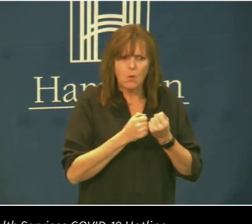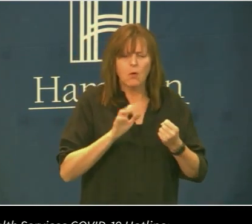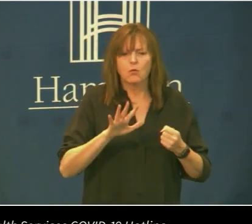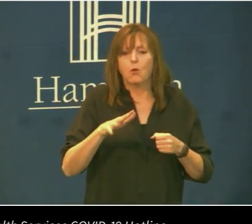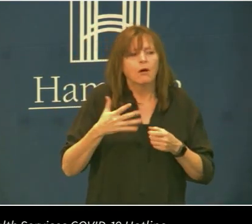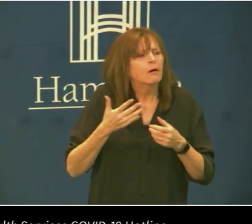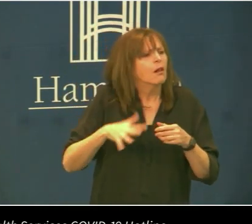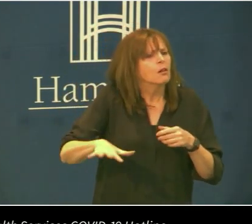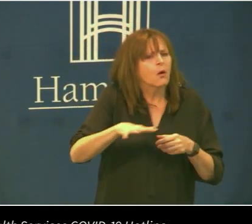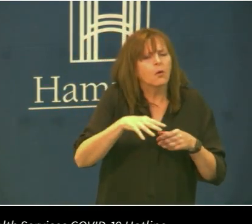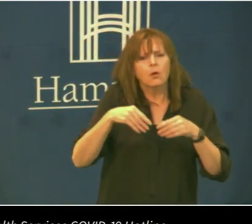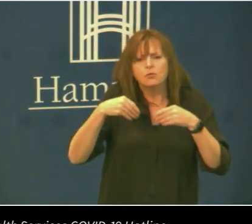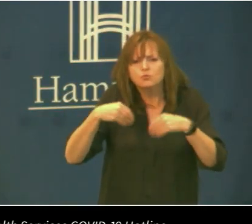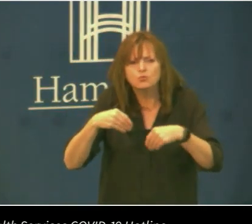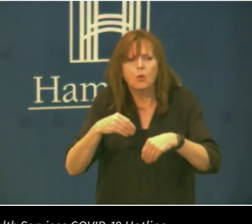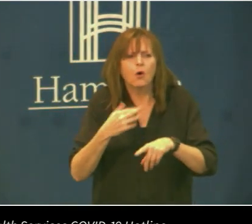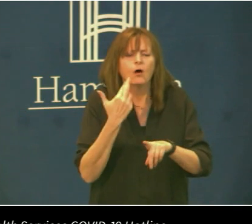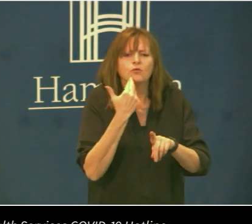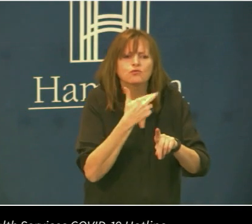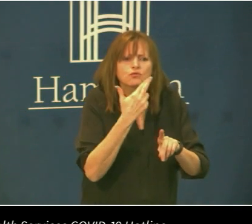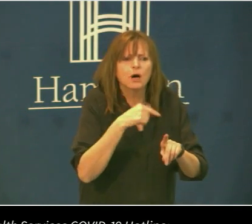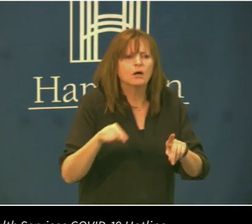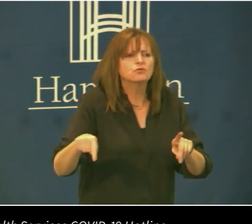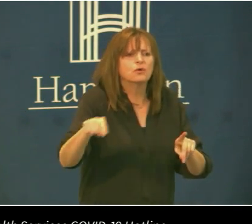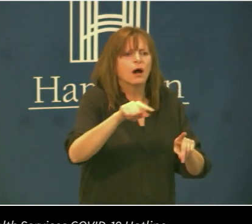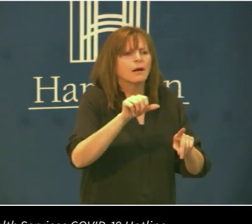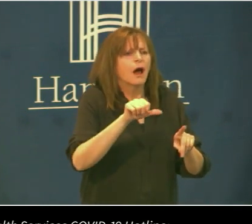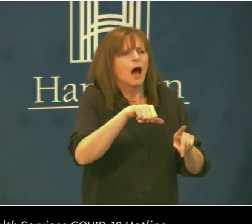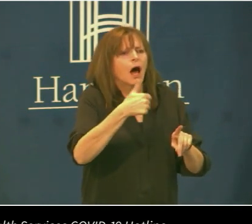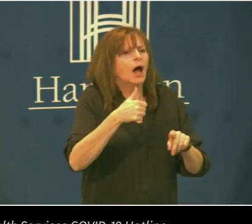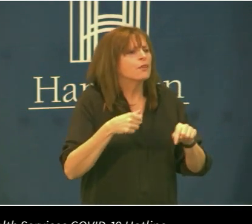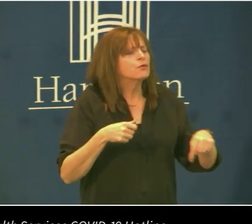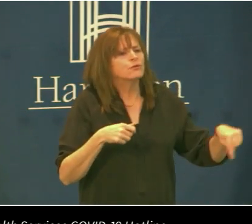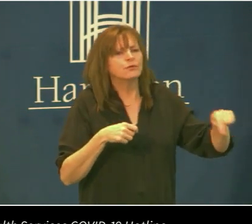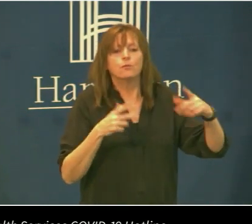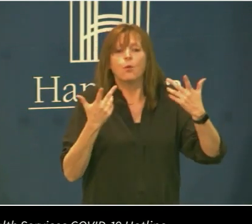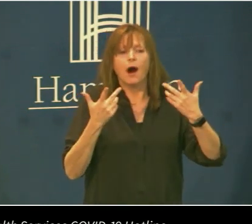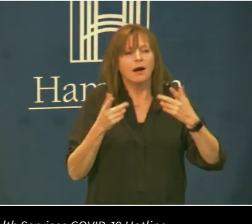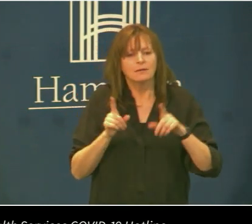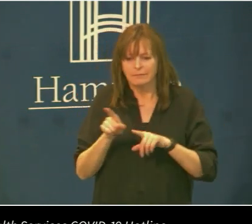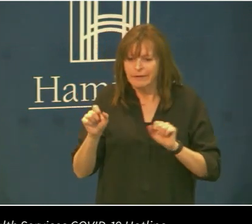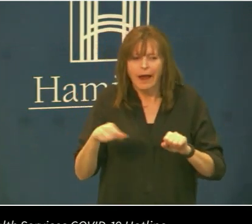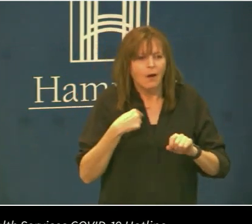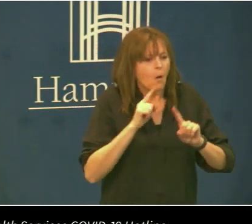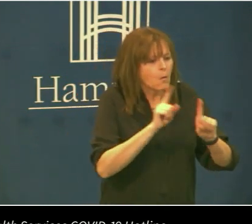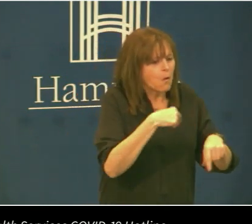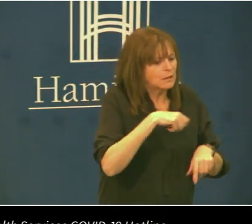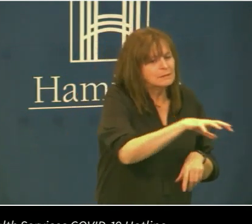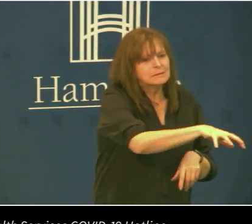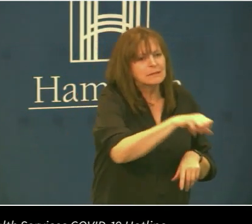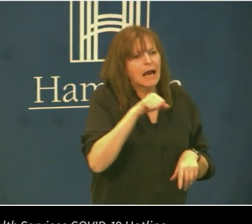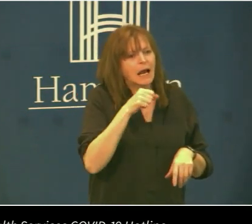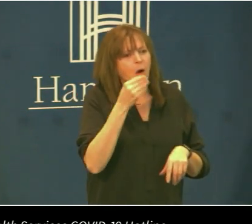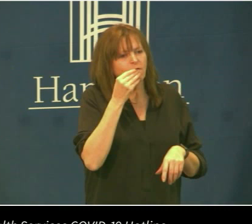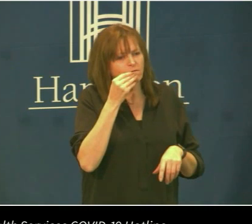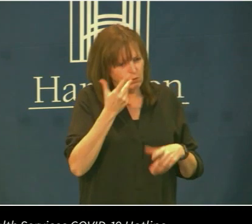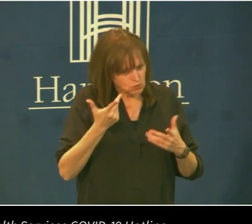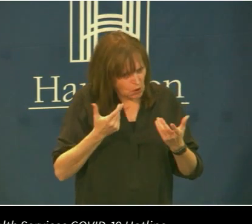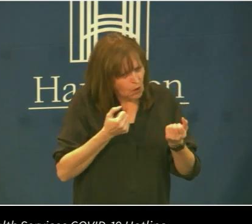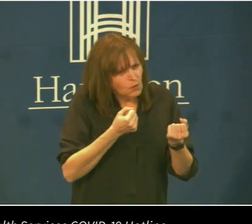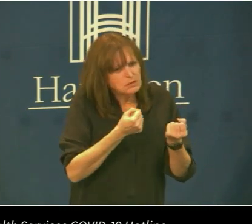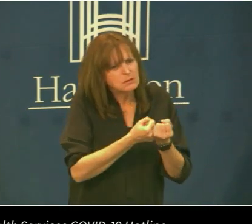doing takeout or pickup delivery. You know, these are facilities that we want to make sure